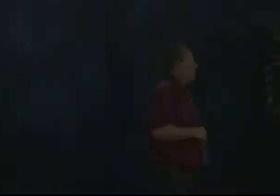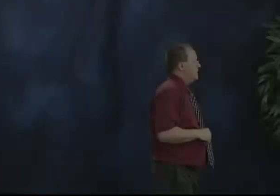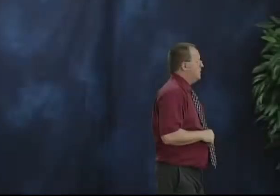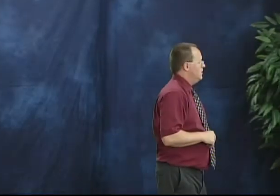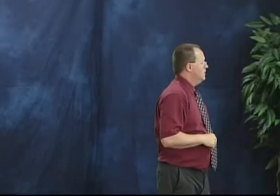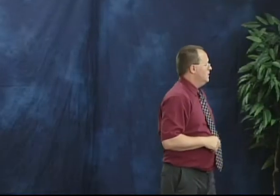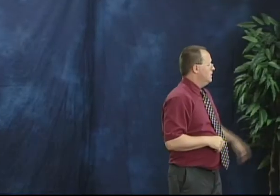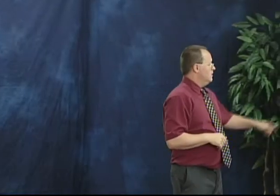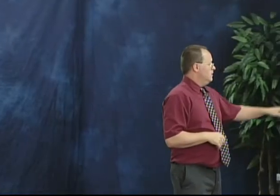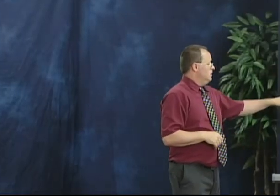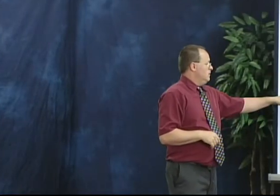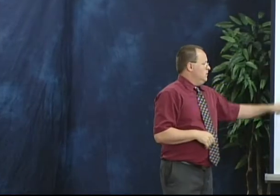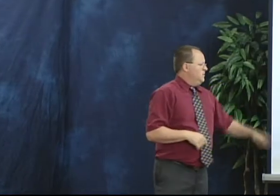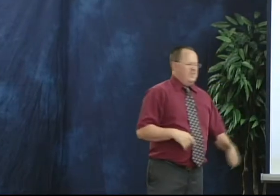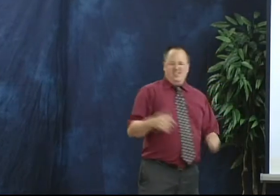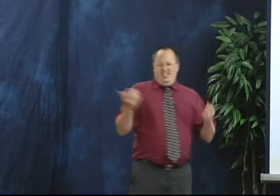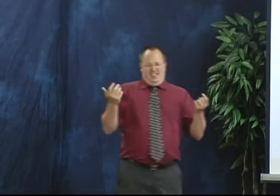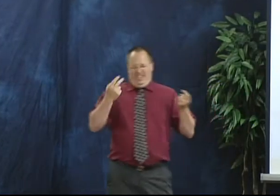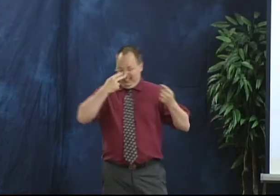I ask you, do you see your sin?